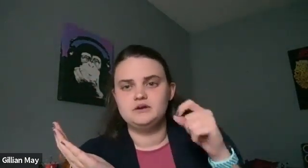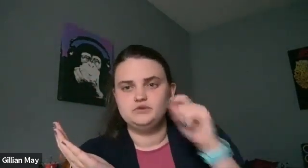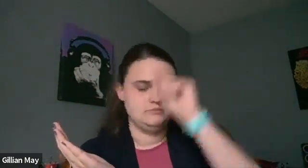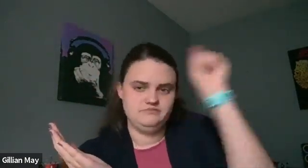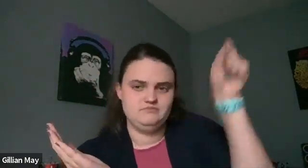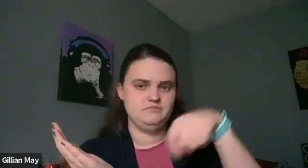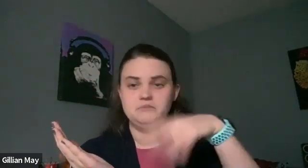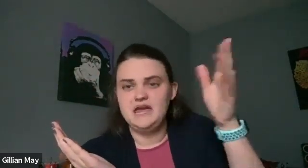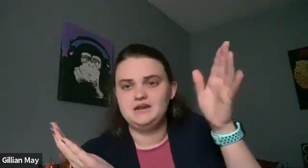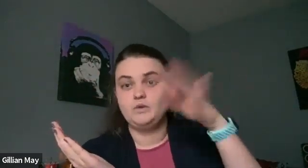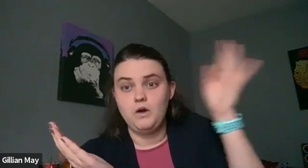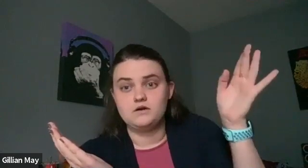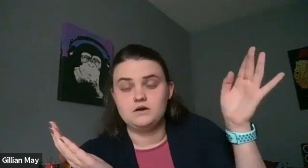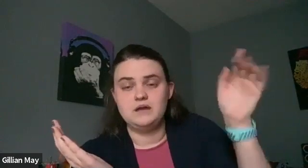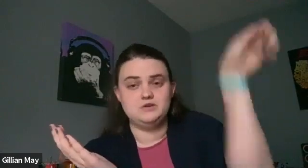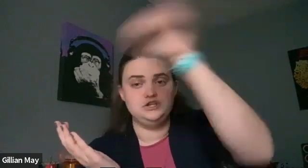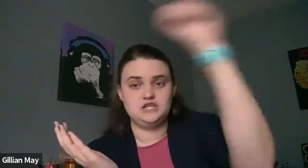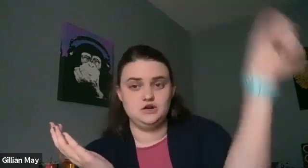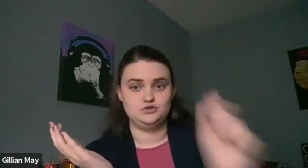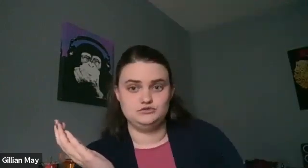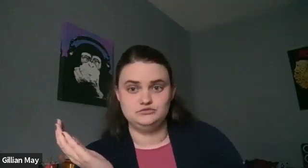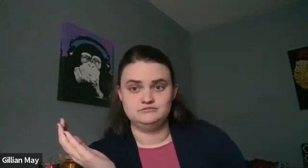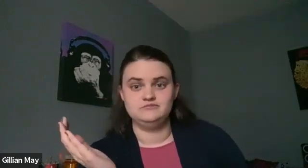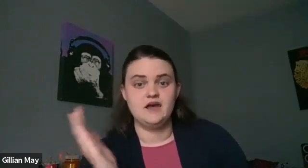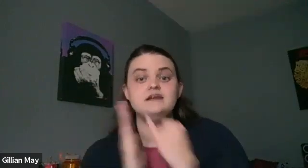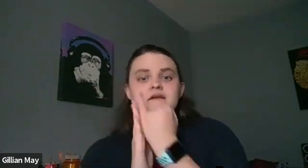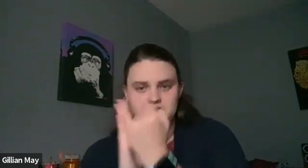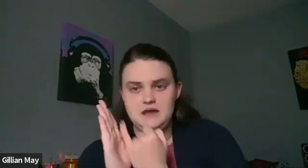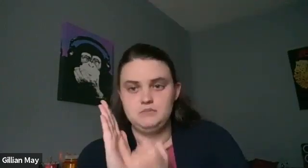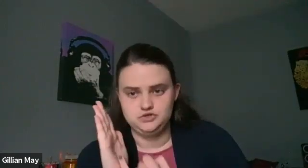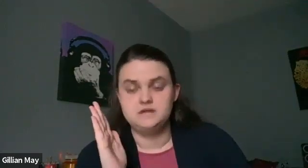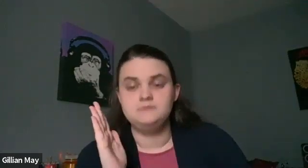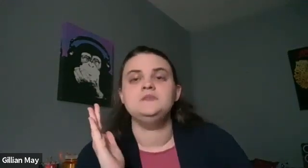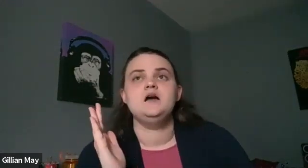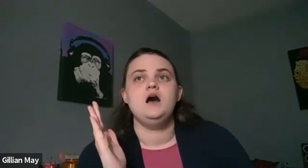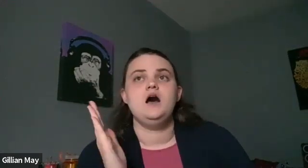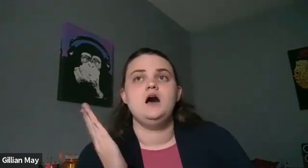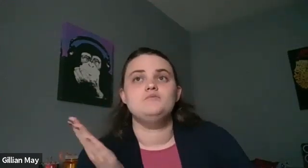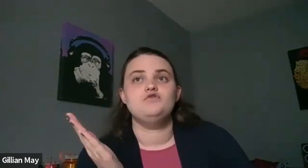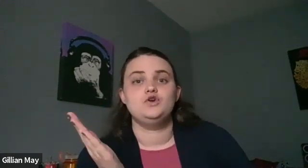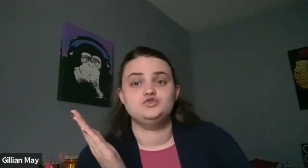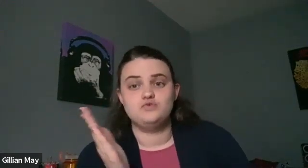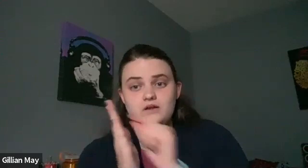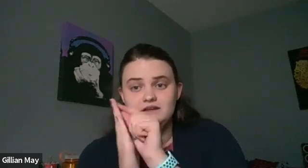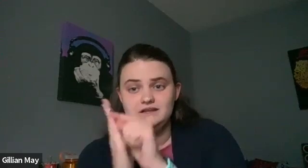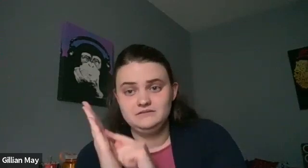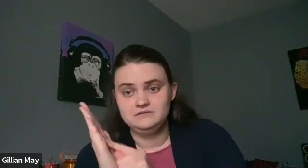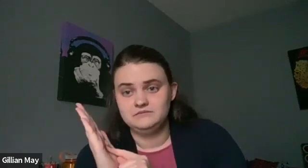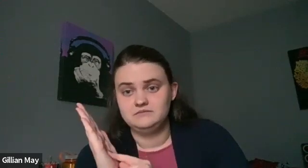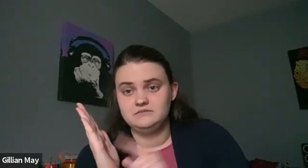put a like paint or water on a paper, and you just kind of go that motion. For drawing, it's